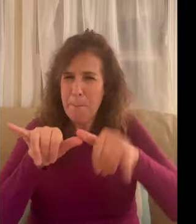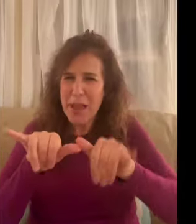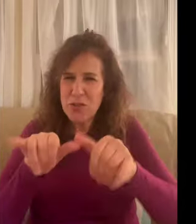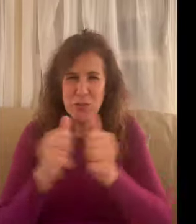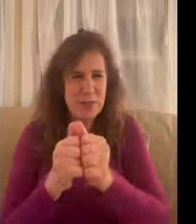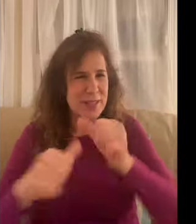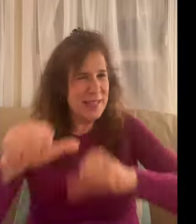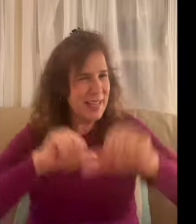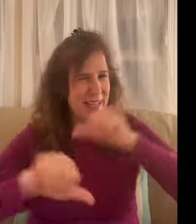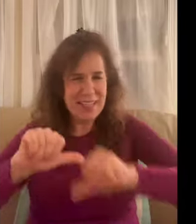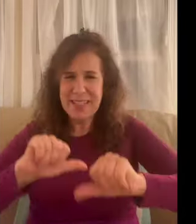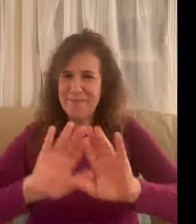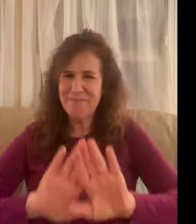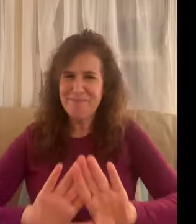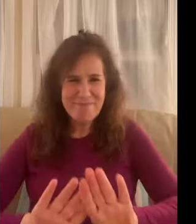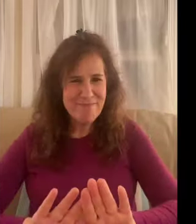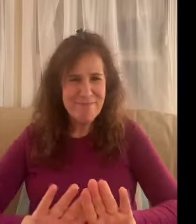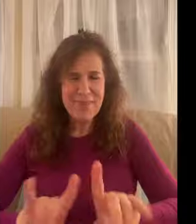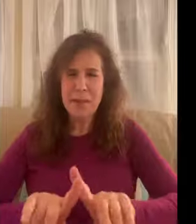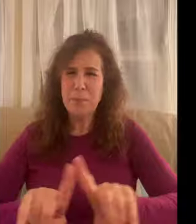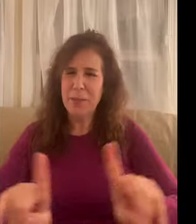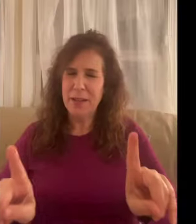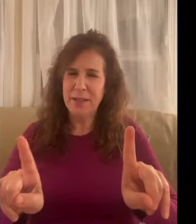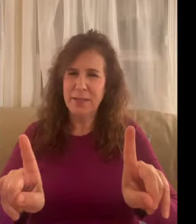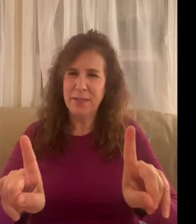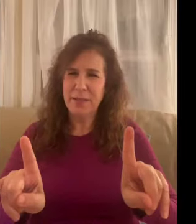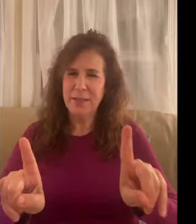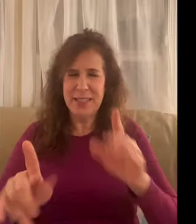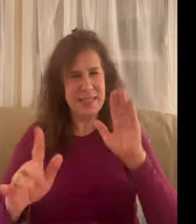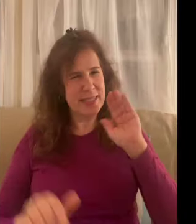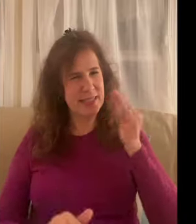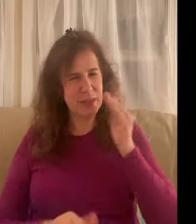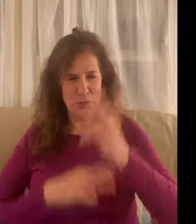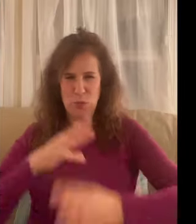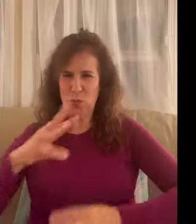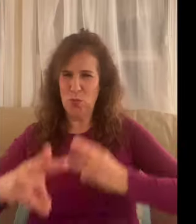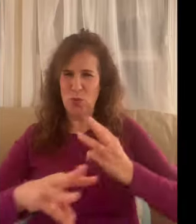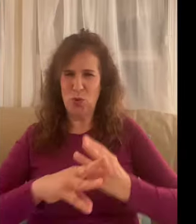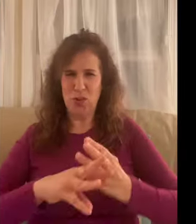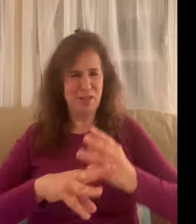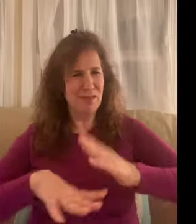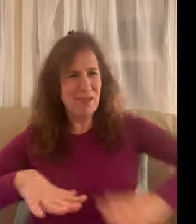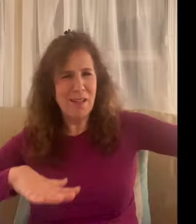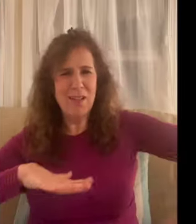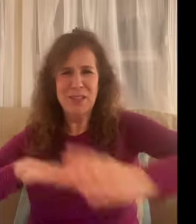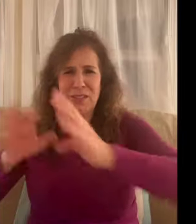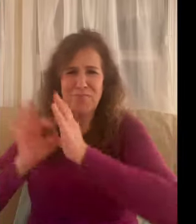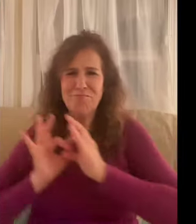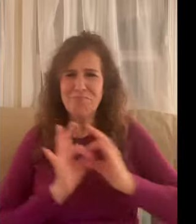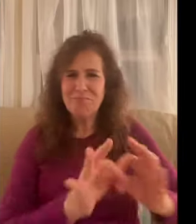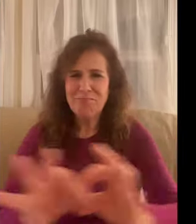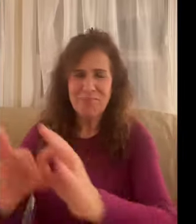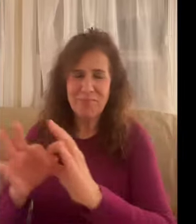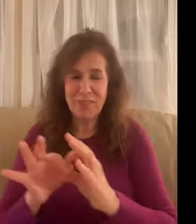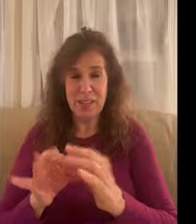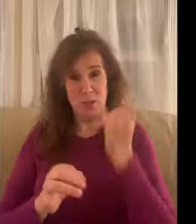scientific terms. But somehow this world is symbiotic, and somehow when man is corrupt, it